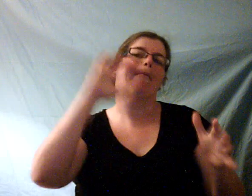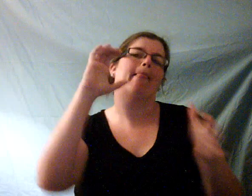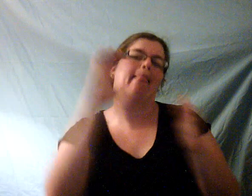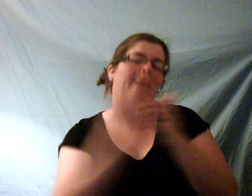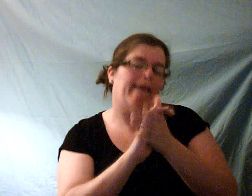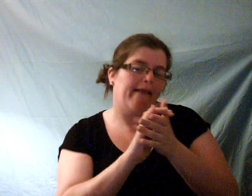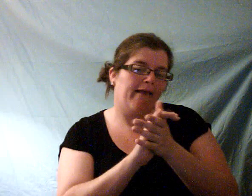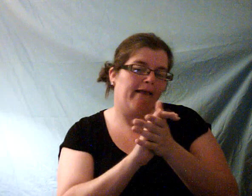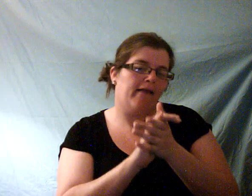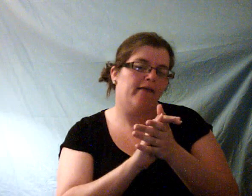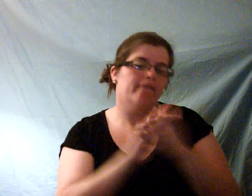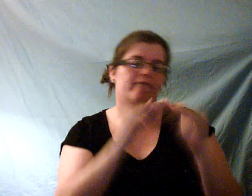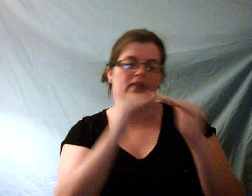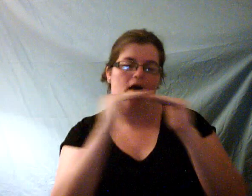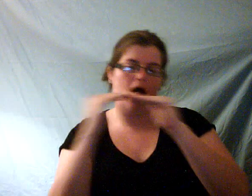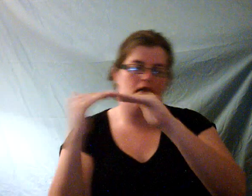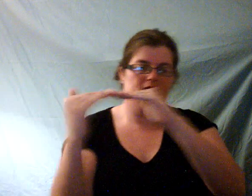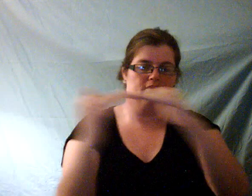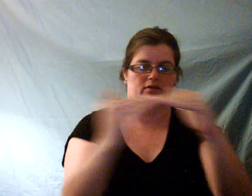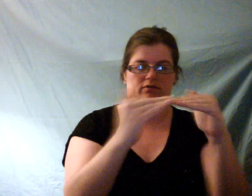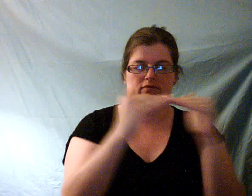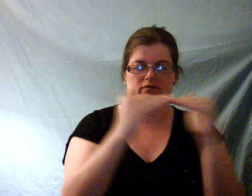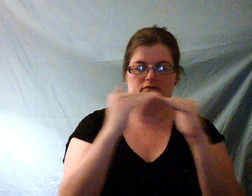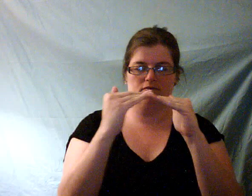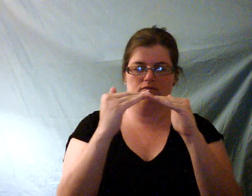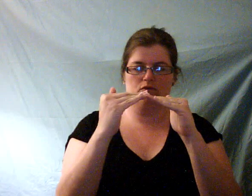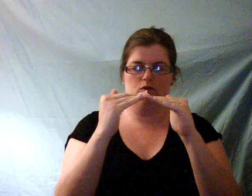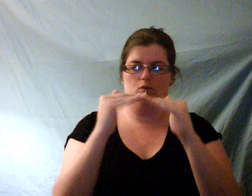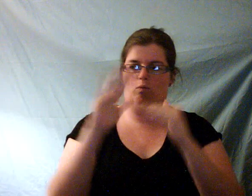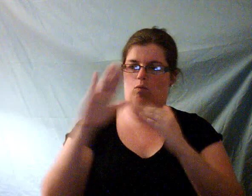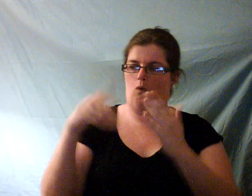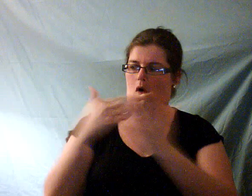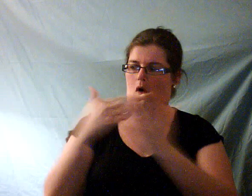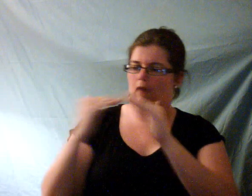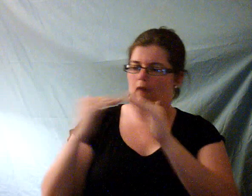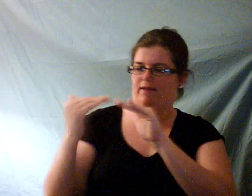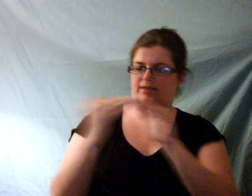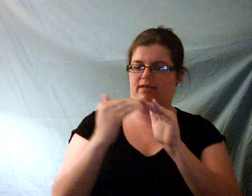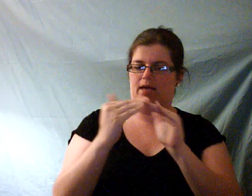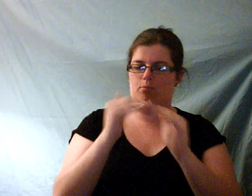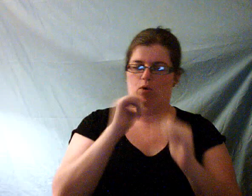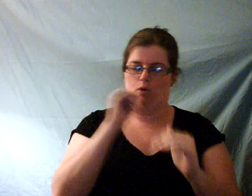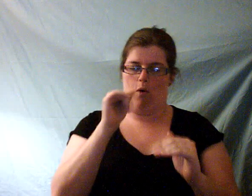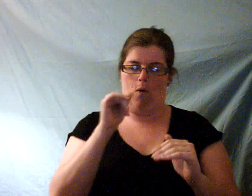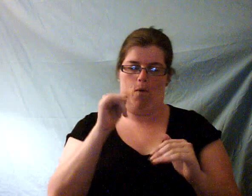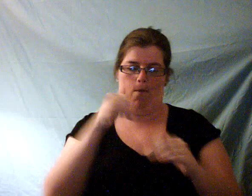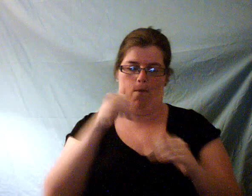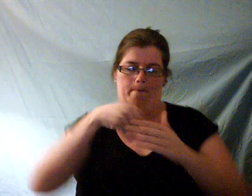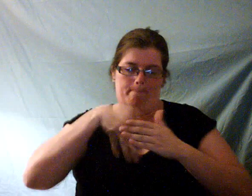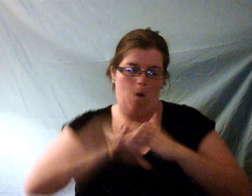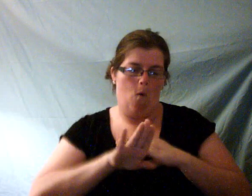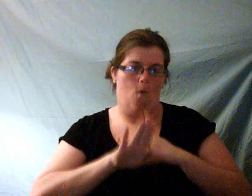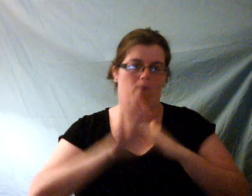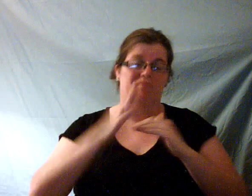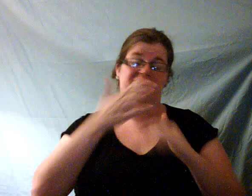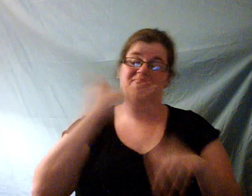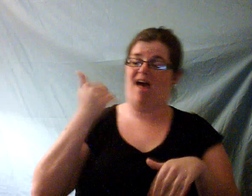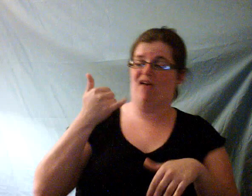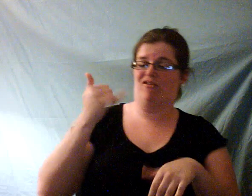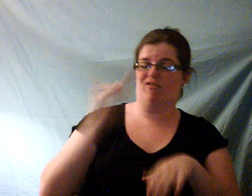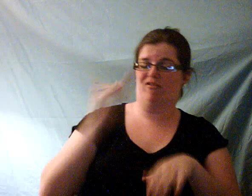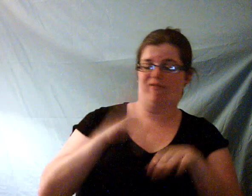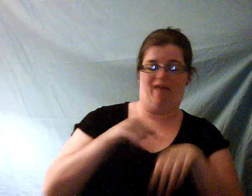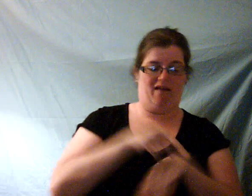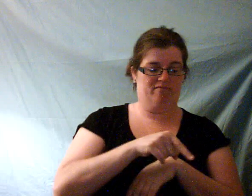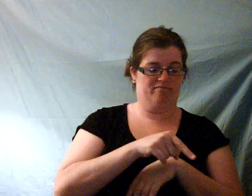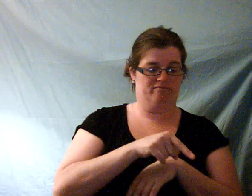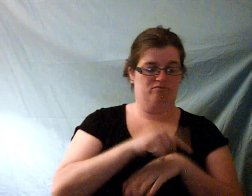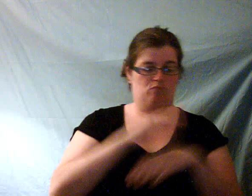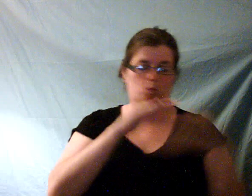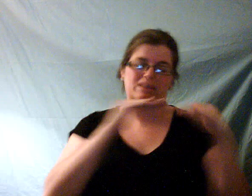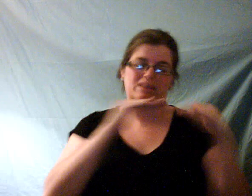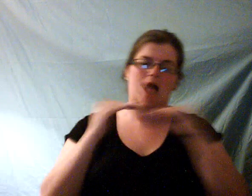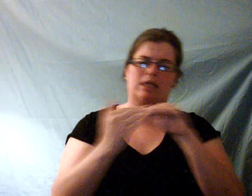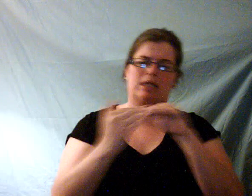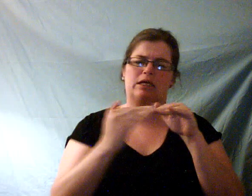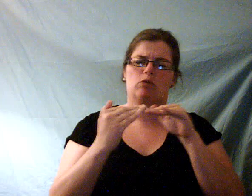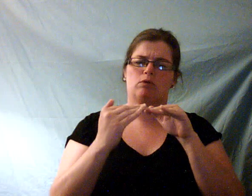not better than another. You're not born at a higher status. You're all born equal. In fact, it's to your advantage to be